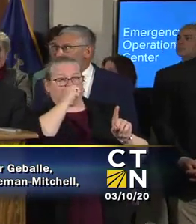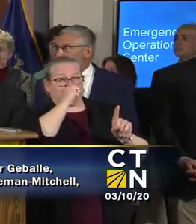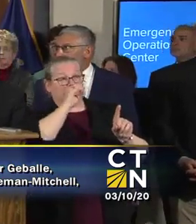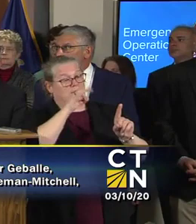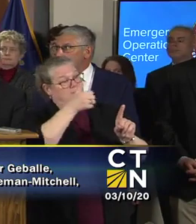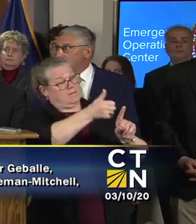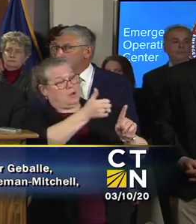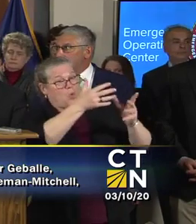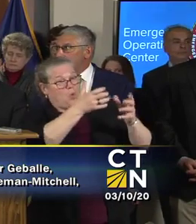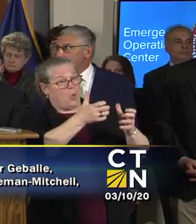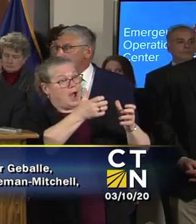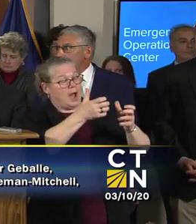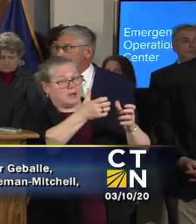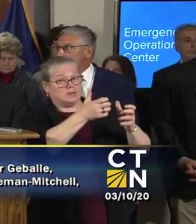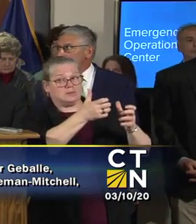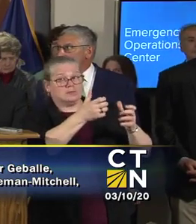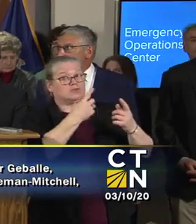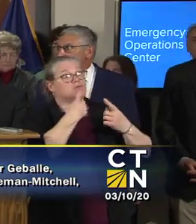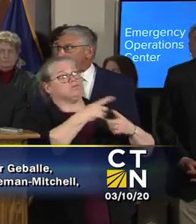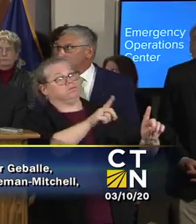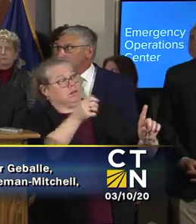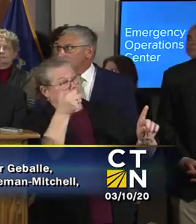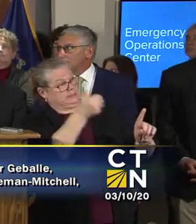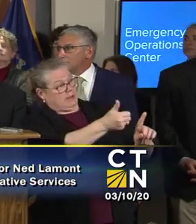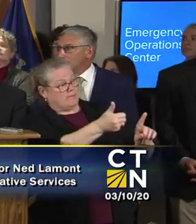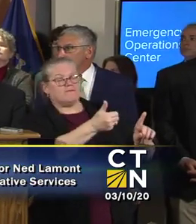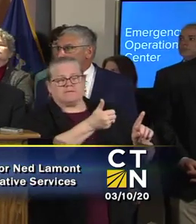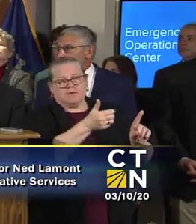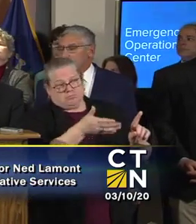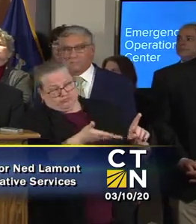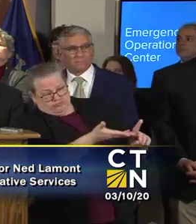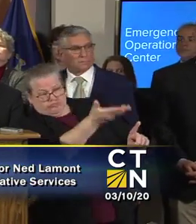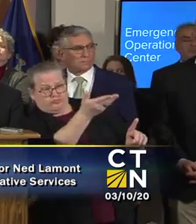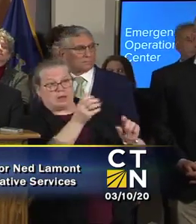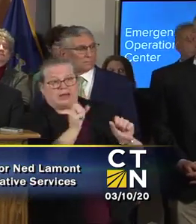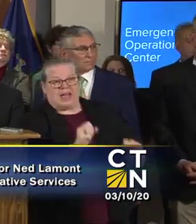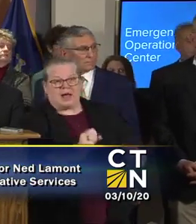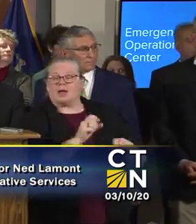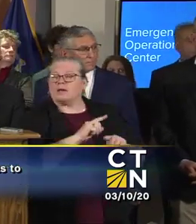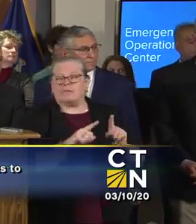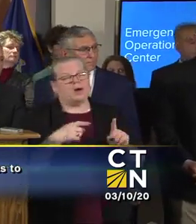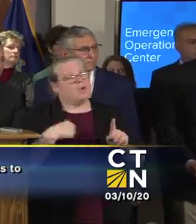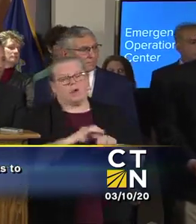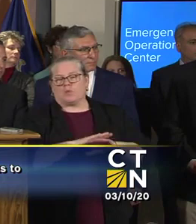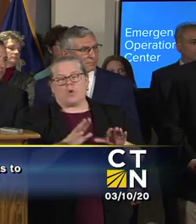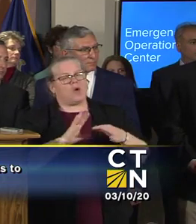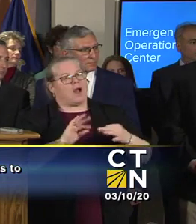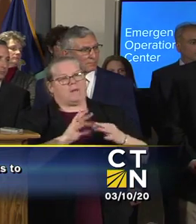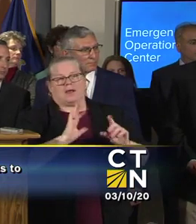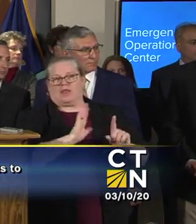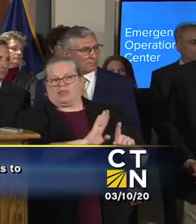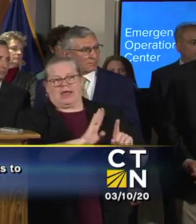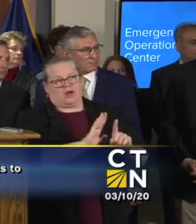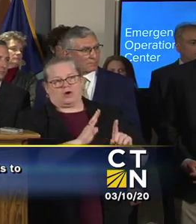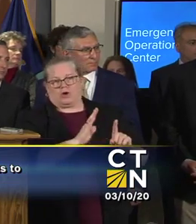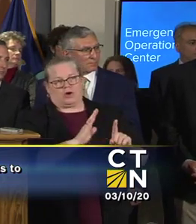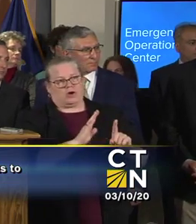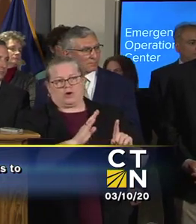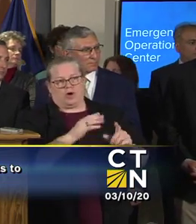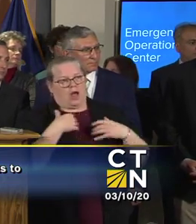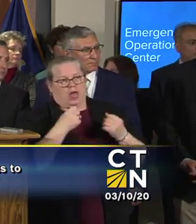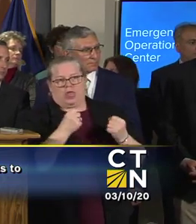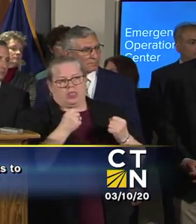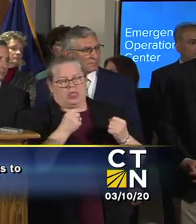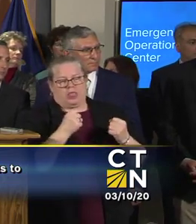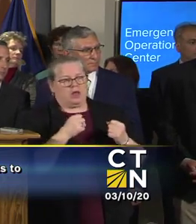lives, we will. But we're also not going to comment on the status of patients. Well, could you then clarify what's the situation in Region